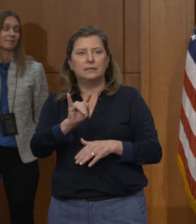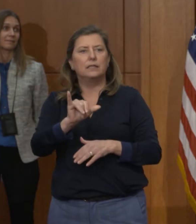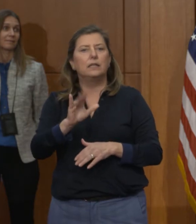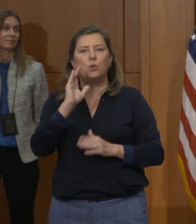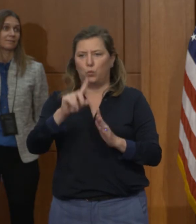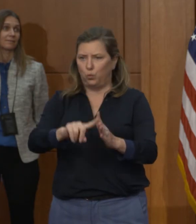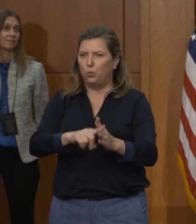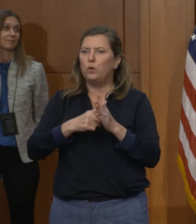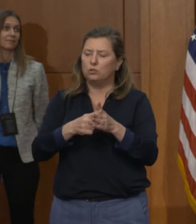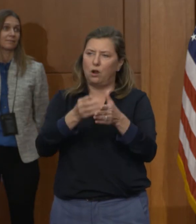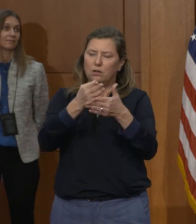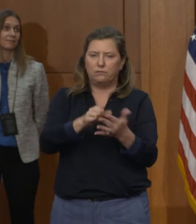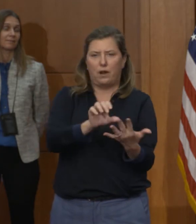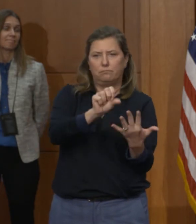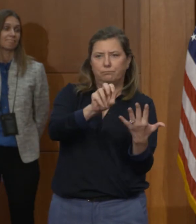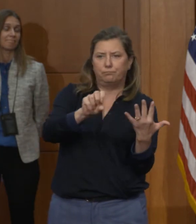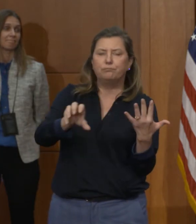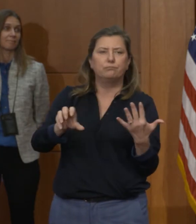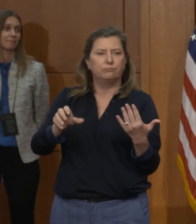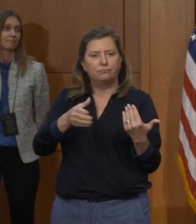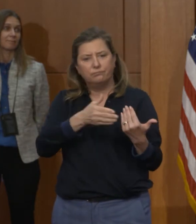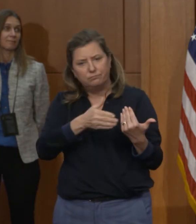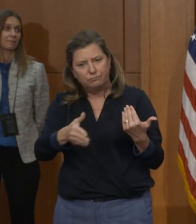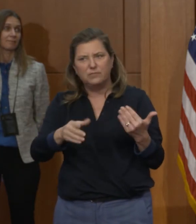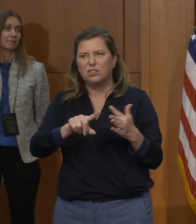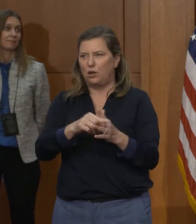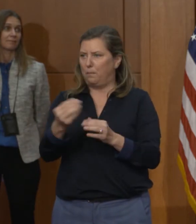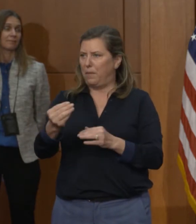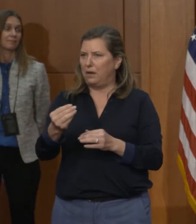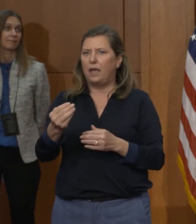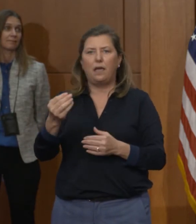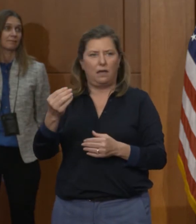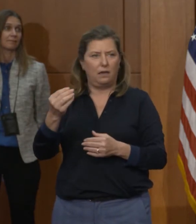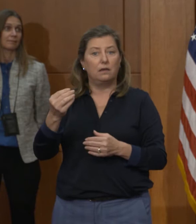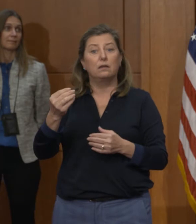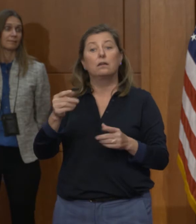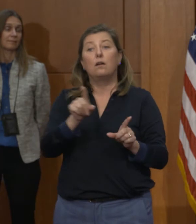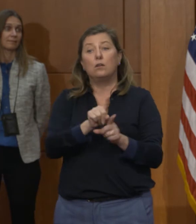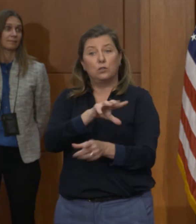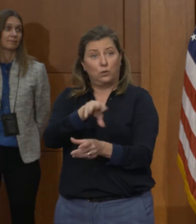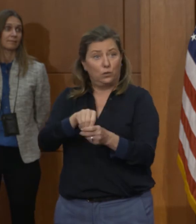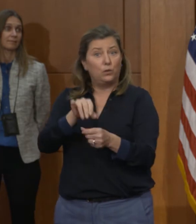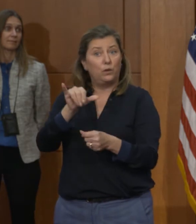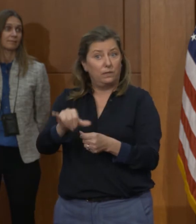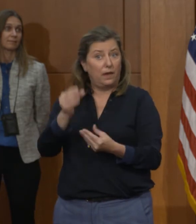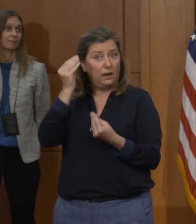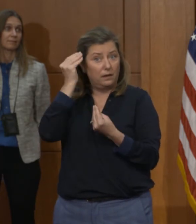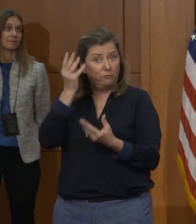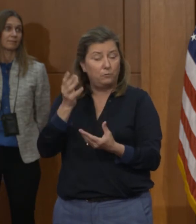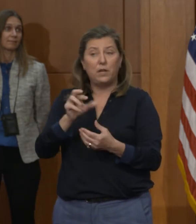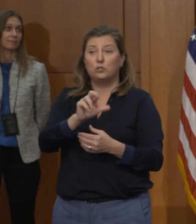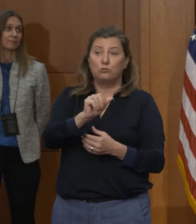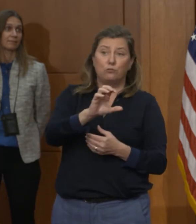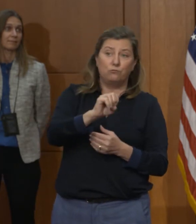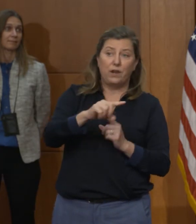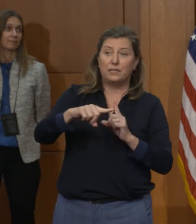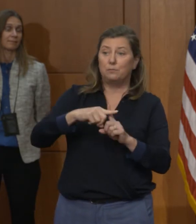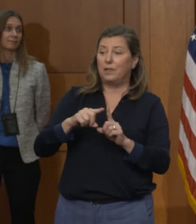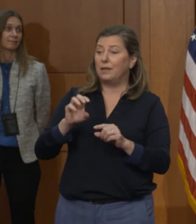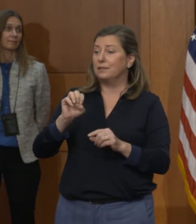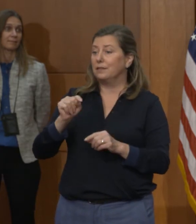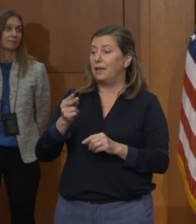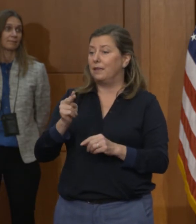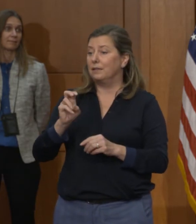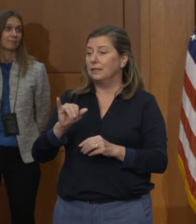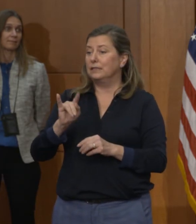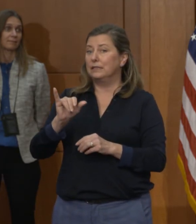that in the coming weeks, beginning on Monday, and then we will also include that race and ethnicity